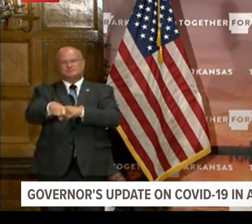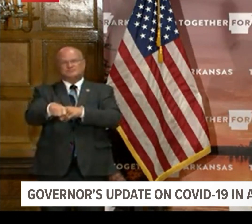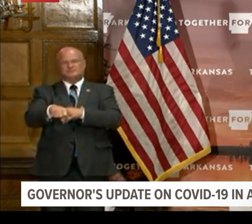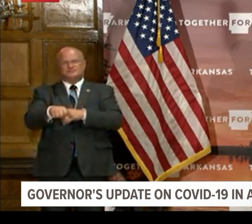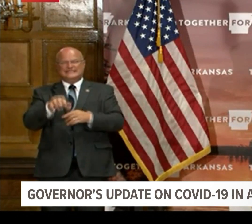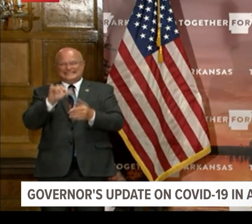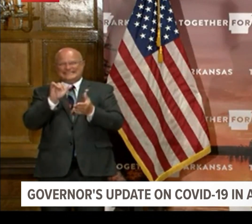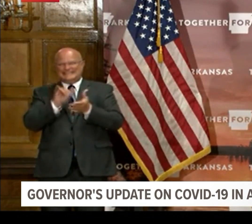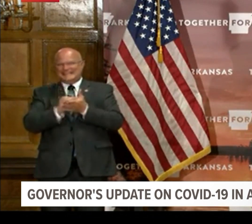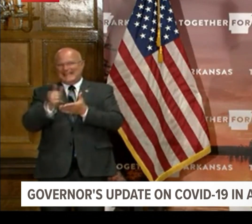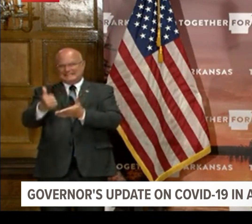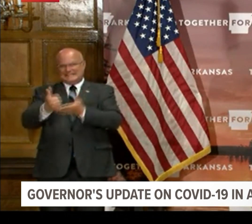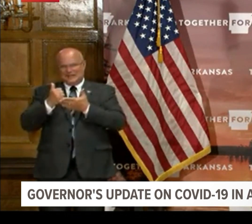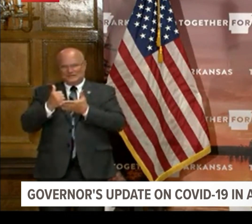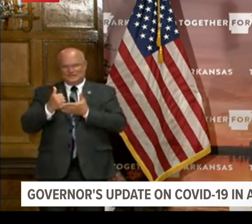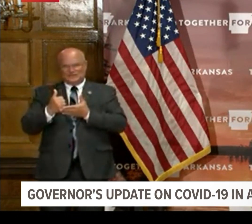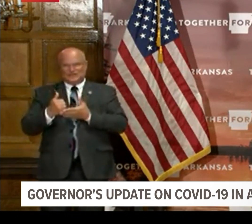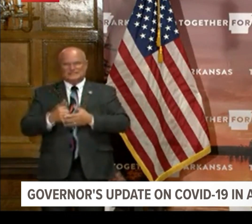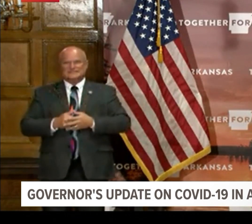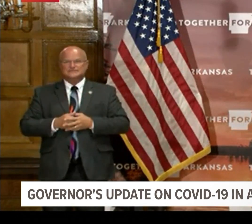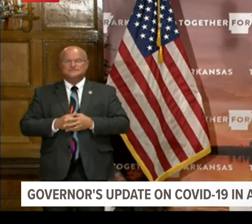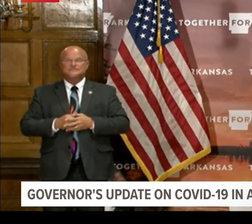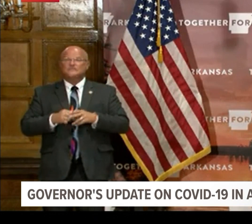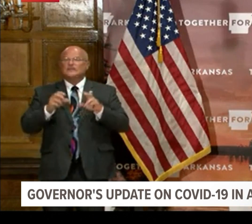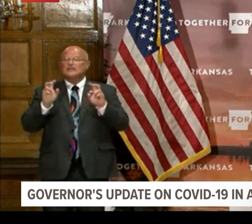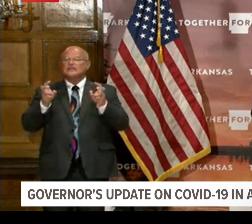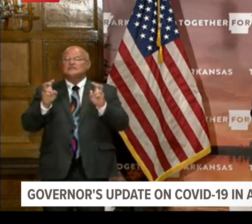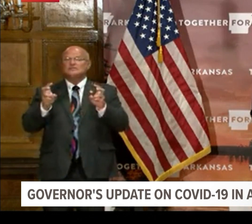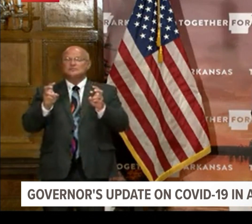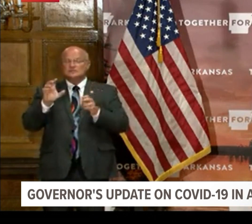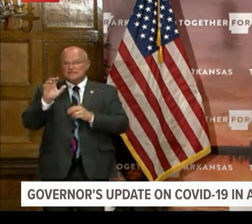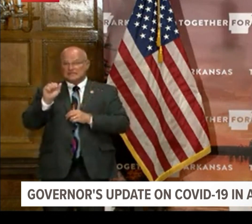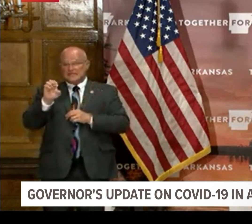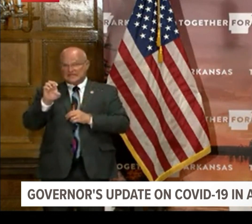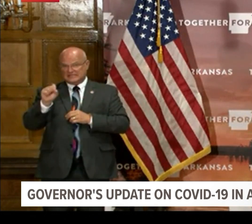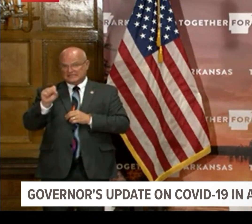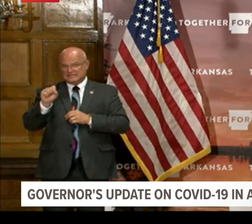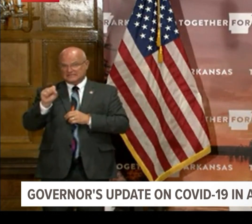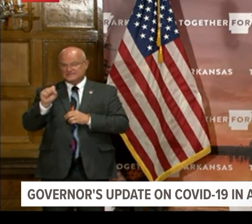is helpful for us to do. In terms of the cases,